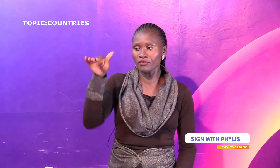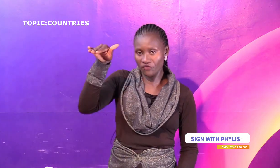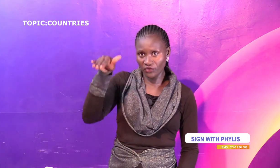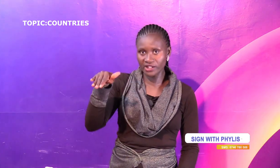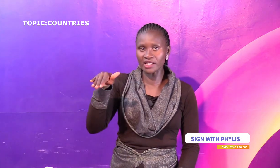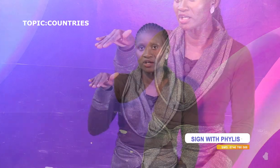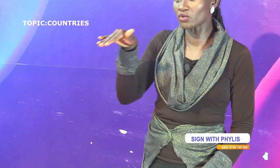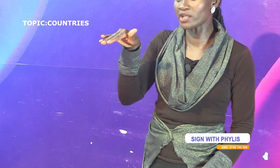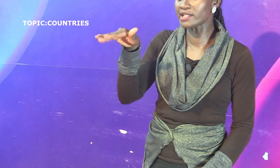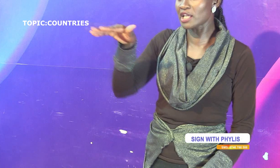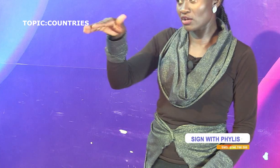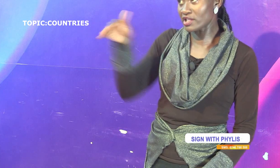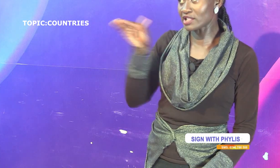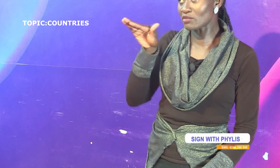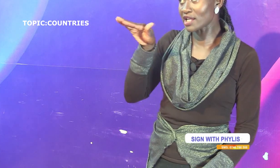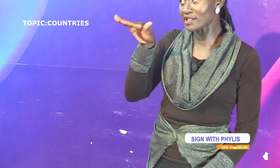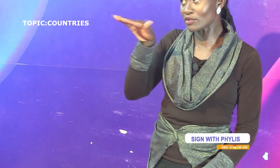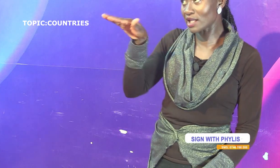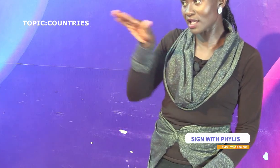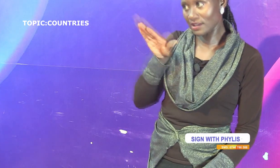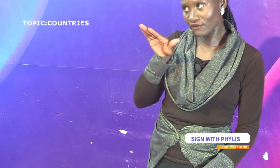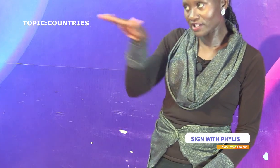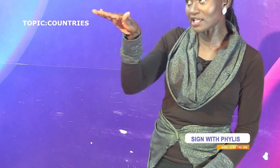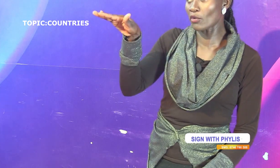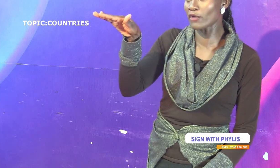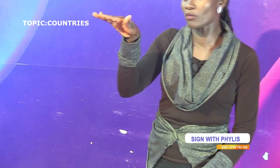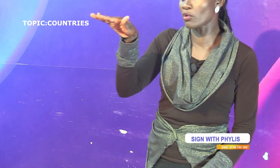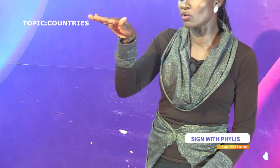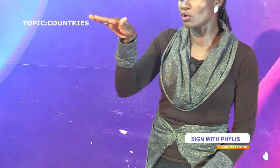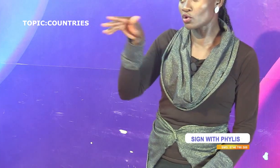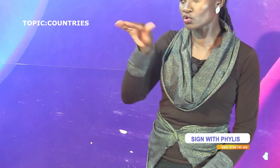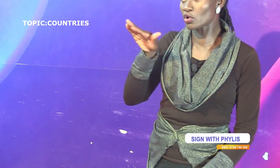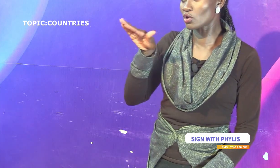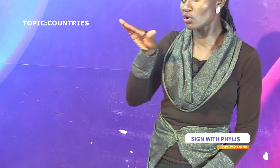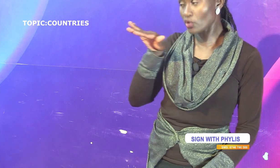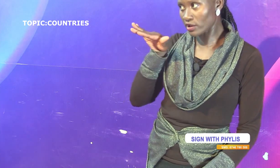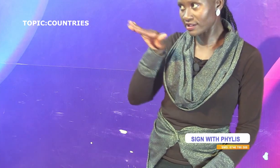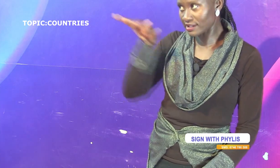facing downwards. You're just making something like facing away from you. So Zimbabwe.